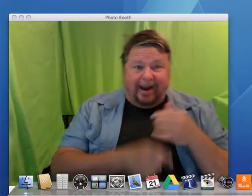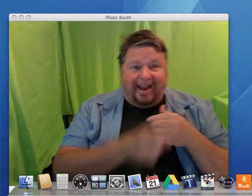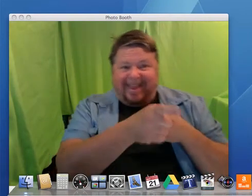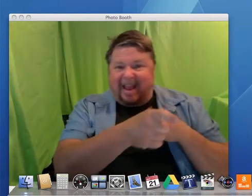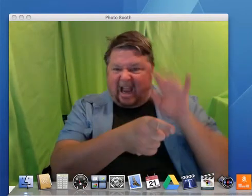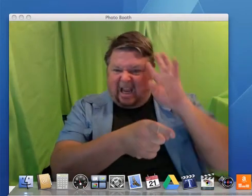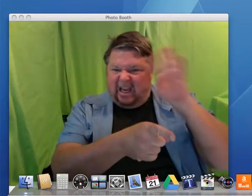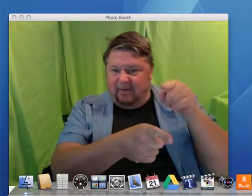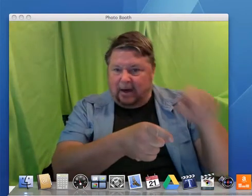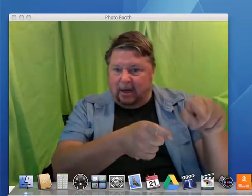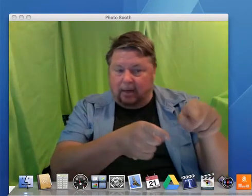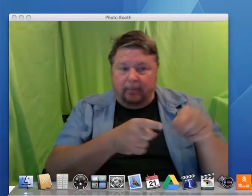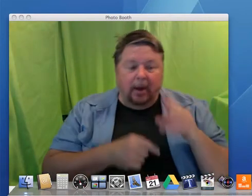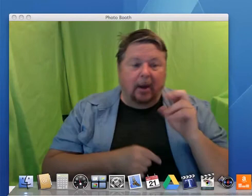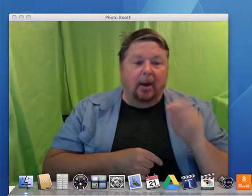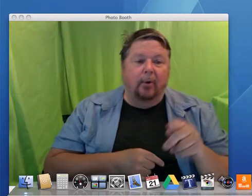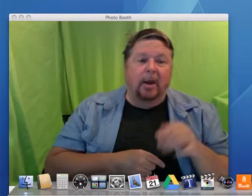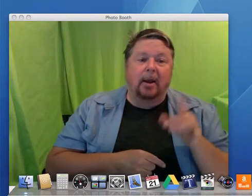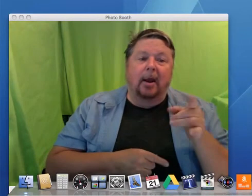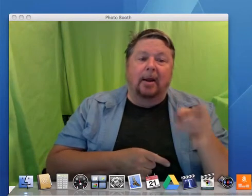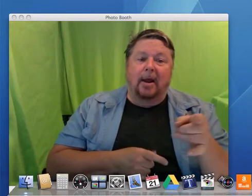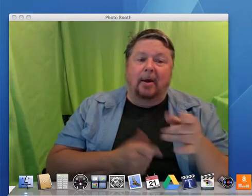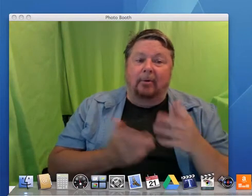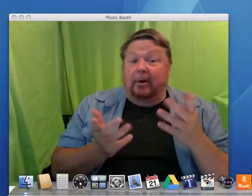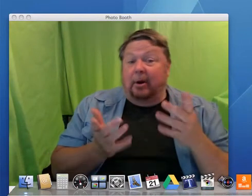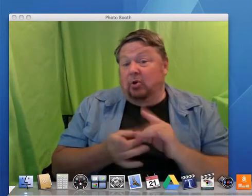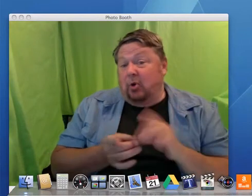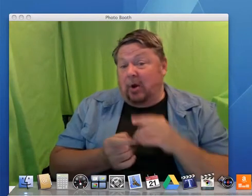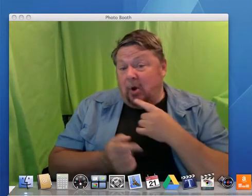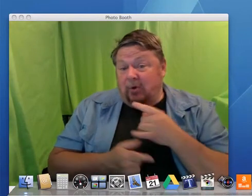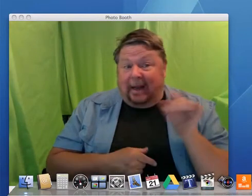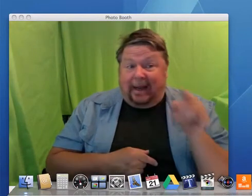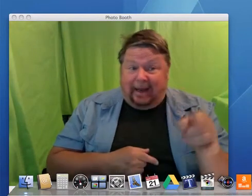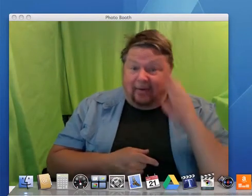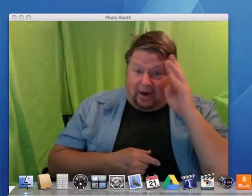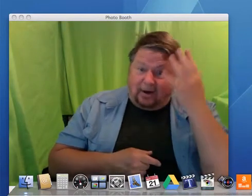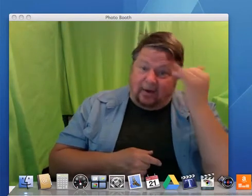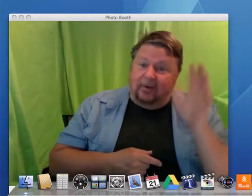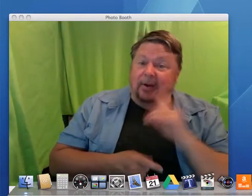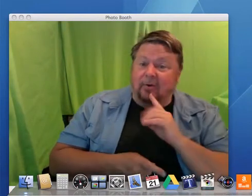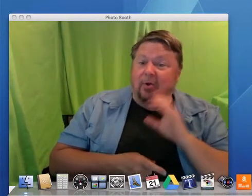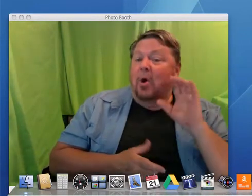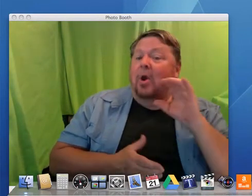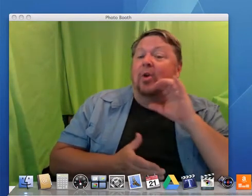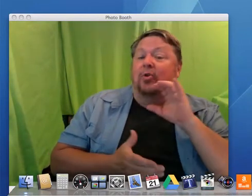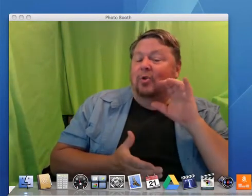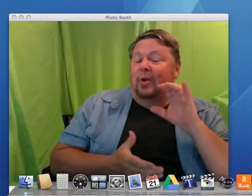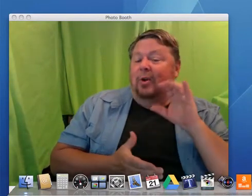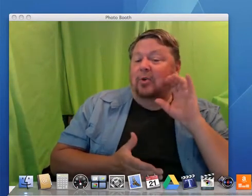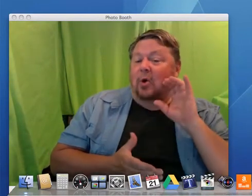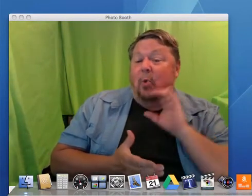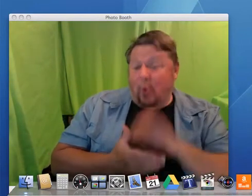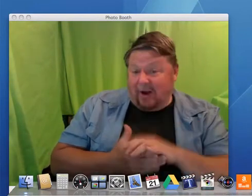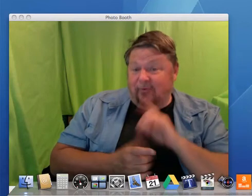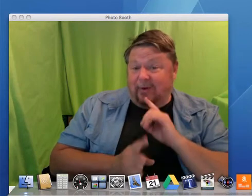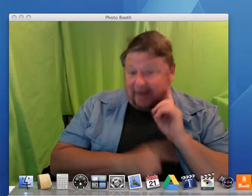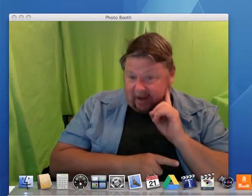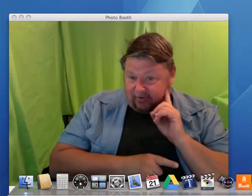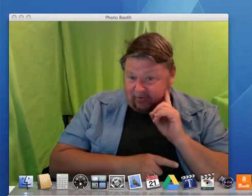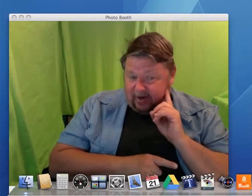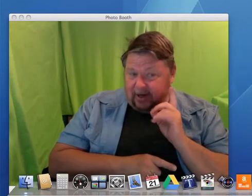before? That guy. He invented it. Okay? Now, story goes that he invented it because his wife